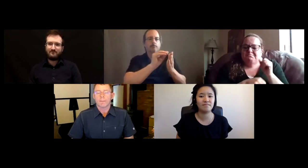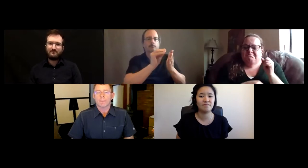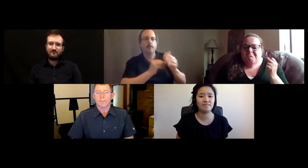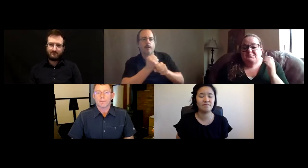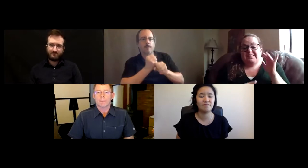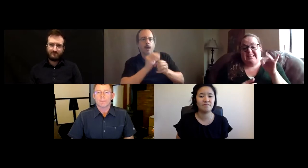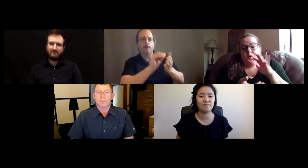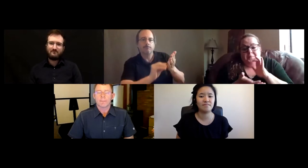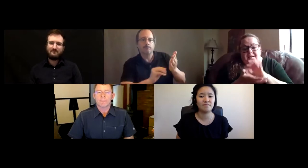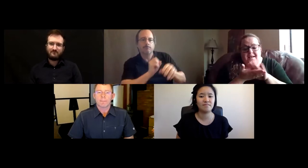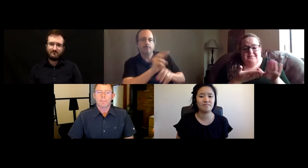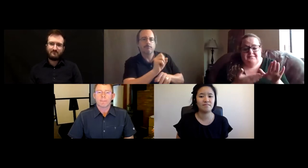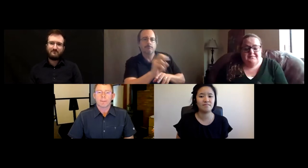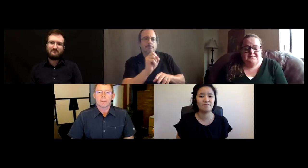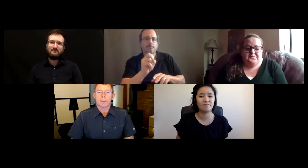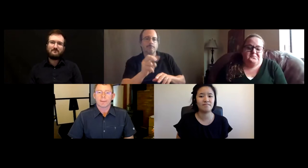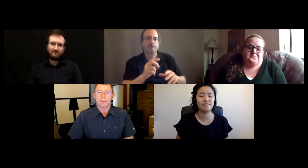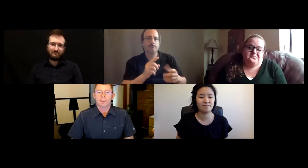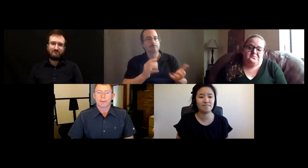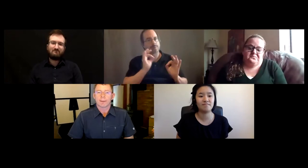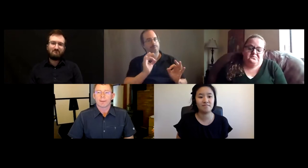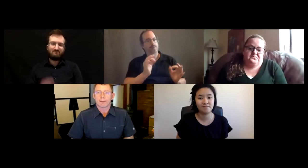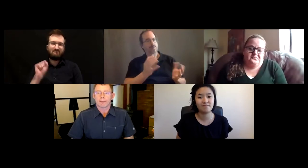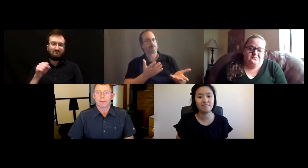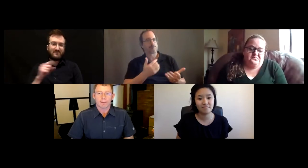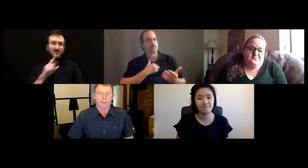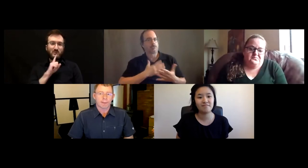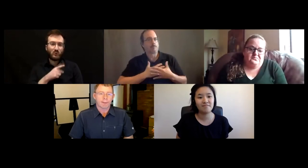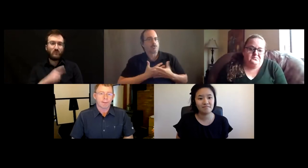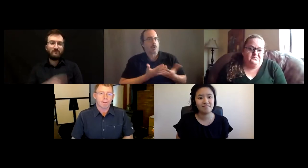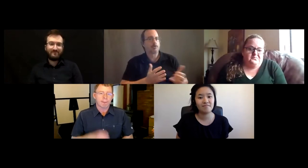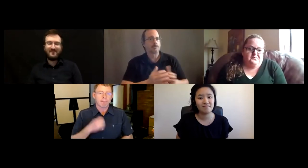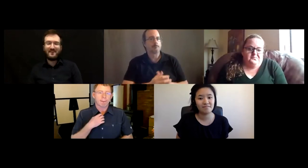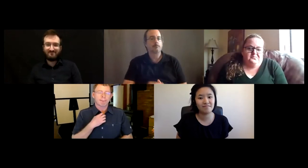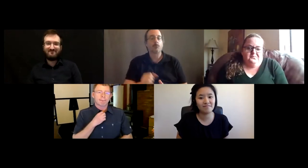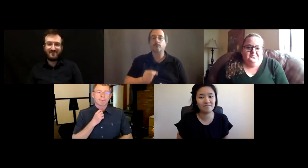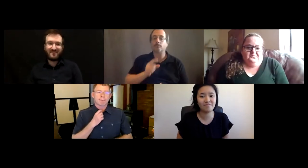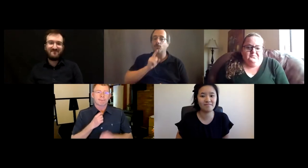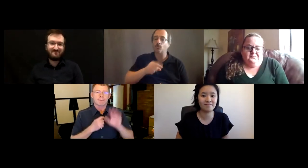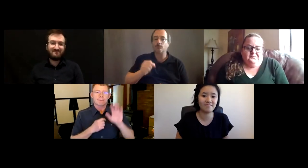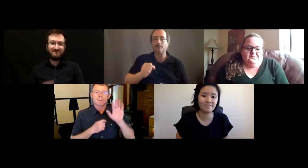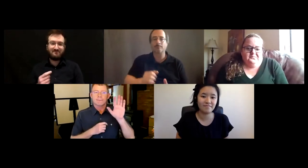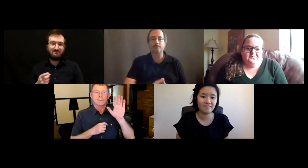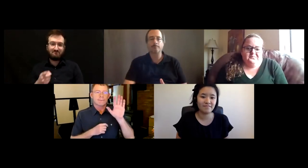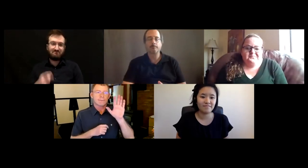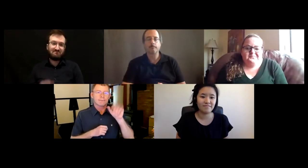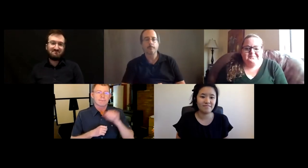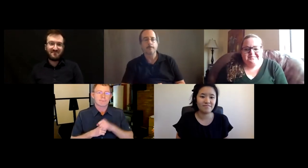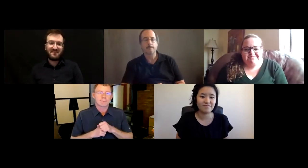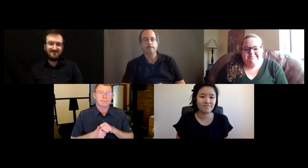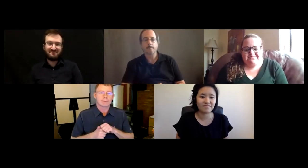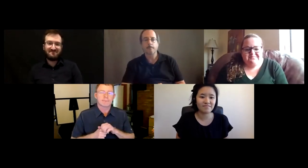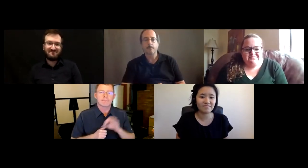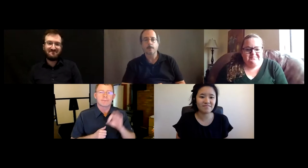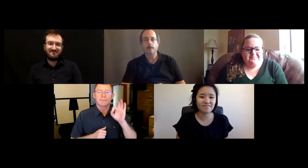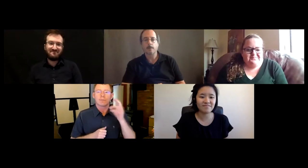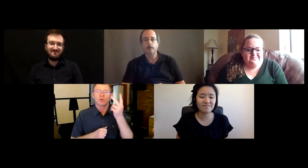that they can apply for a job and be hired, I believe that would be nice and show it's